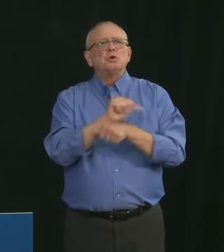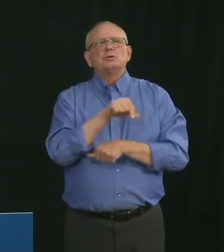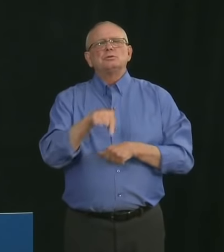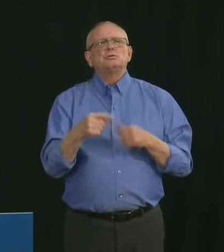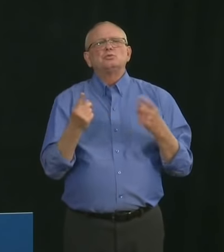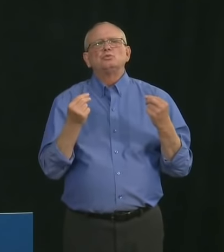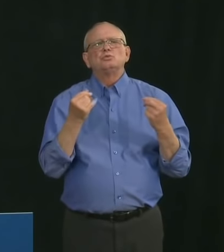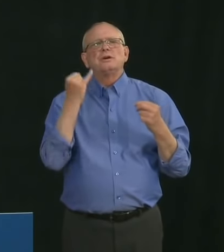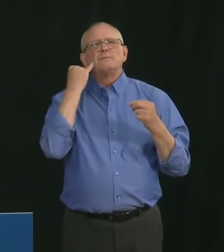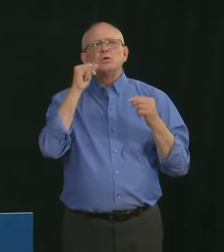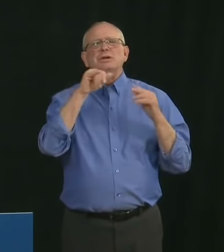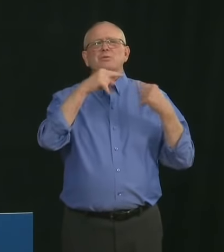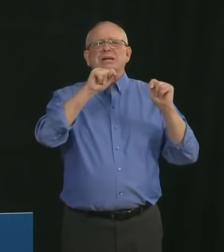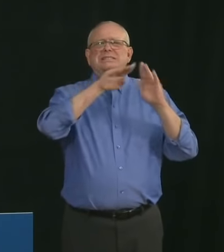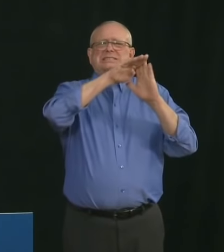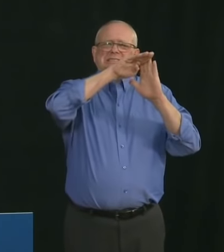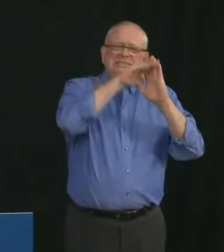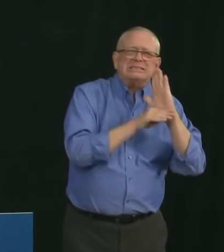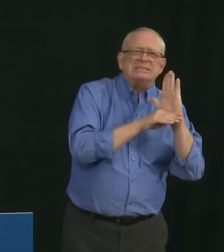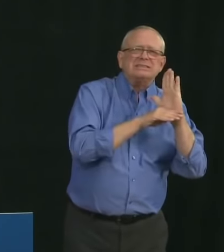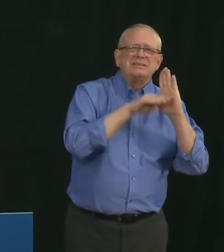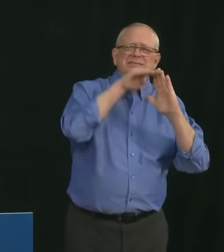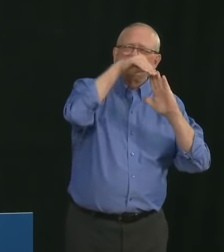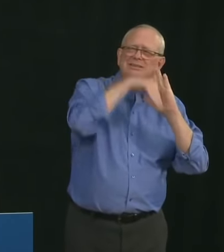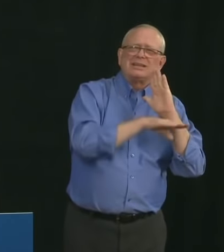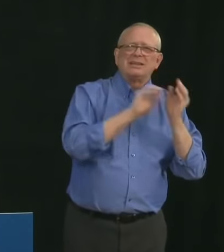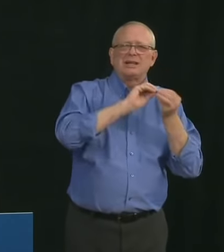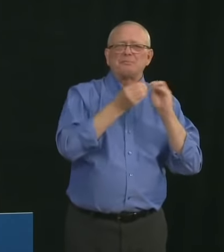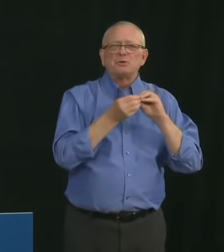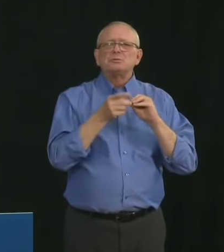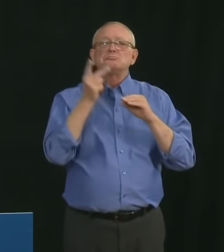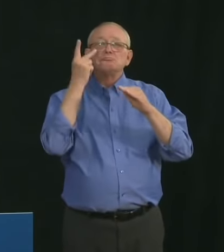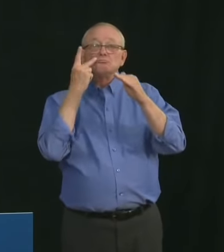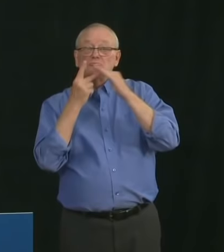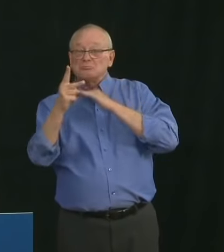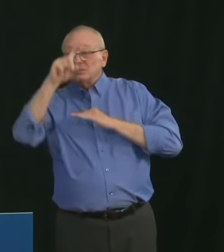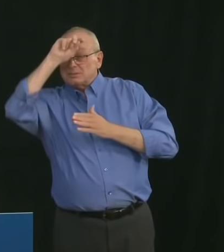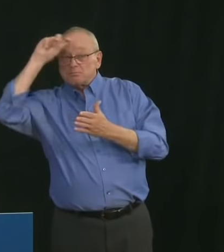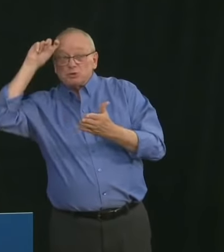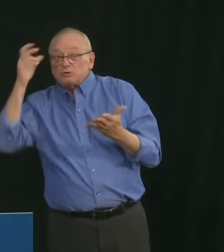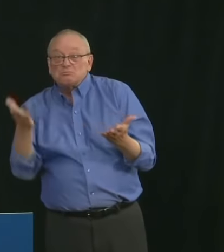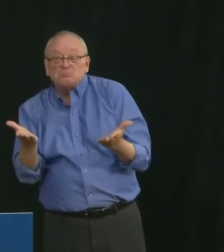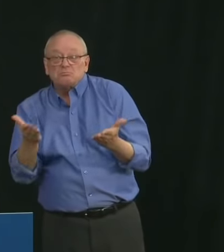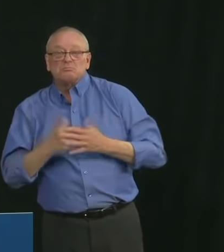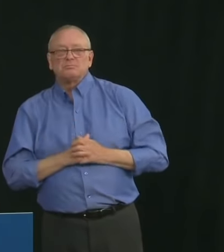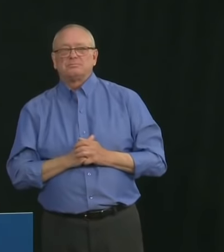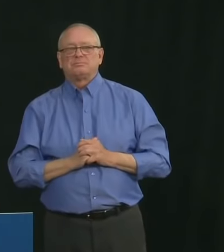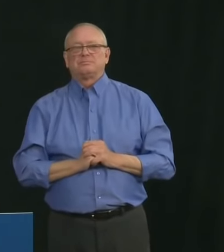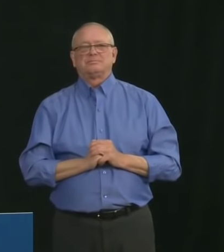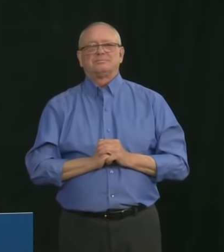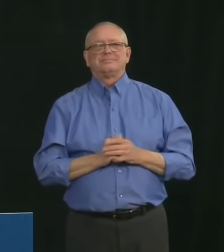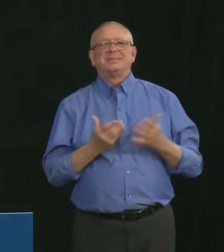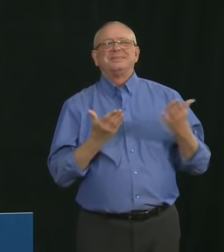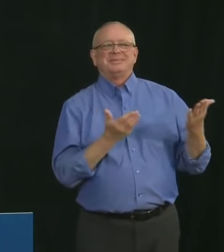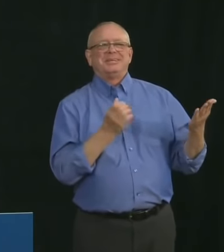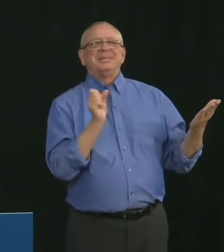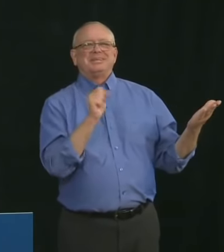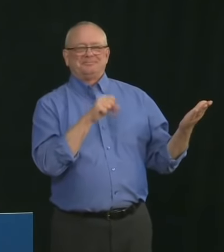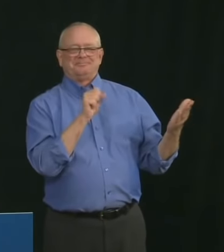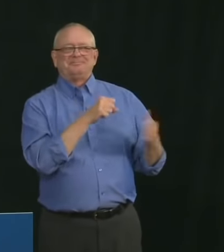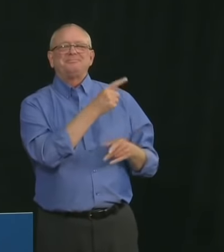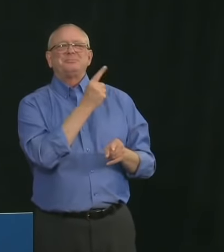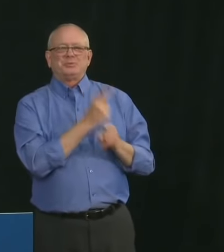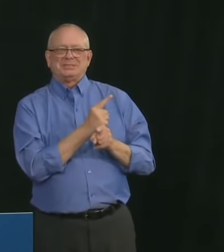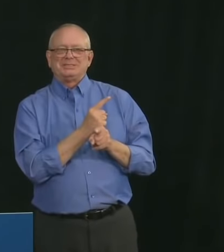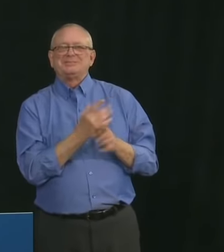active cases throughout the summer? So we have seen an increase, as you say, in active cases with more